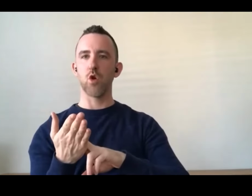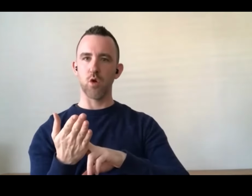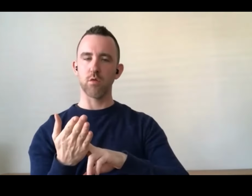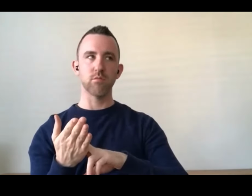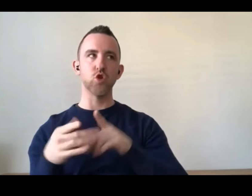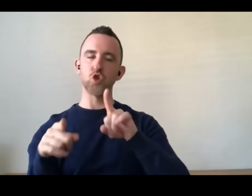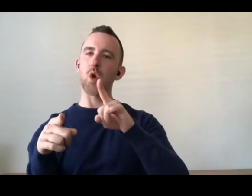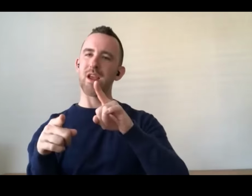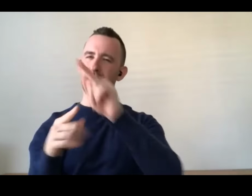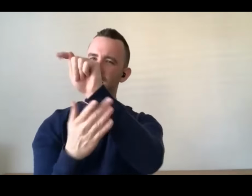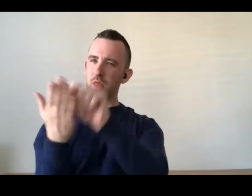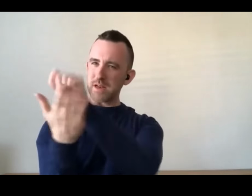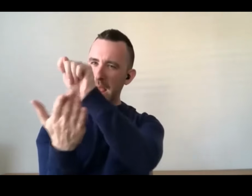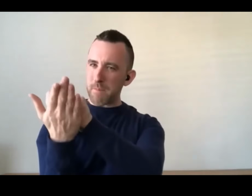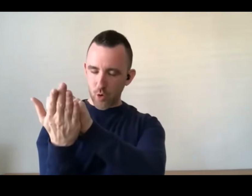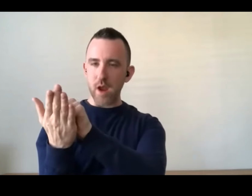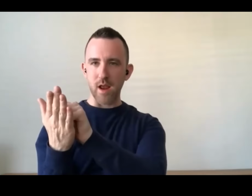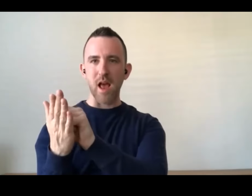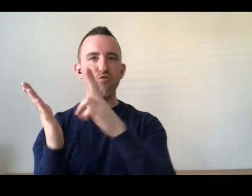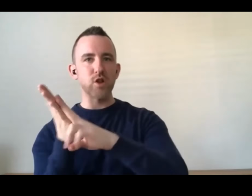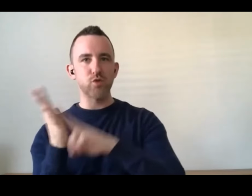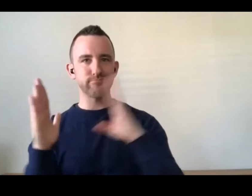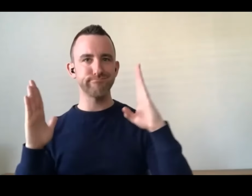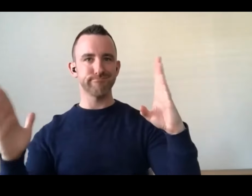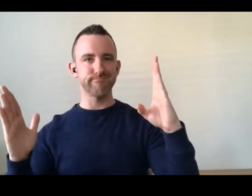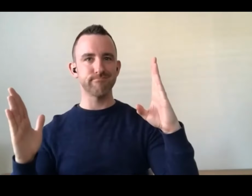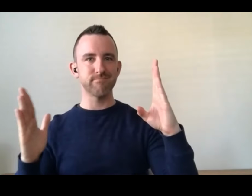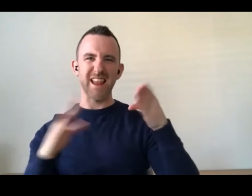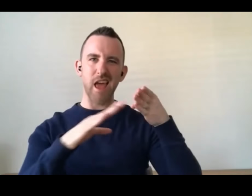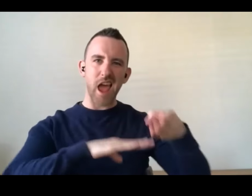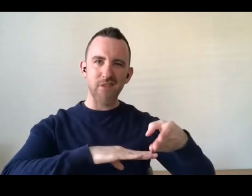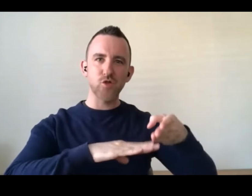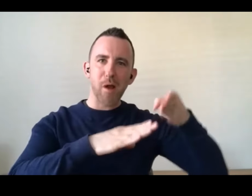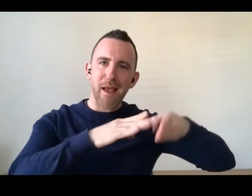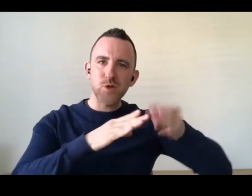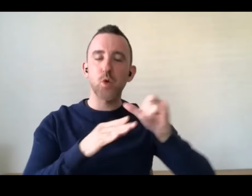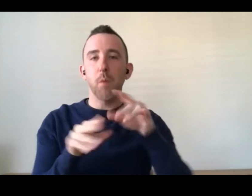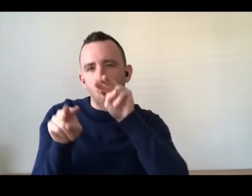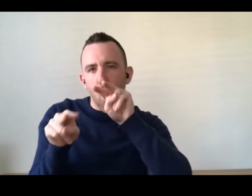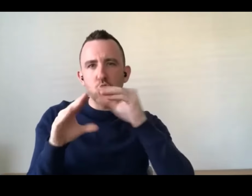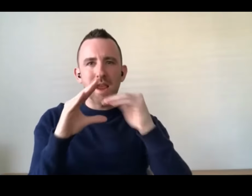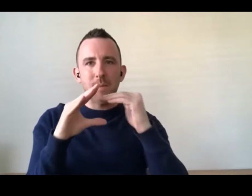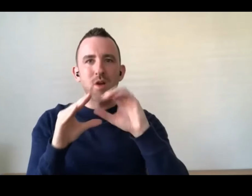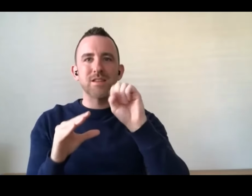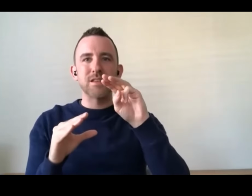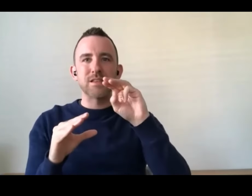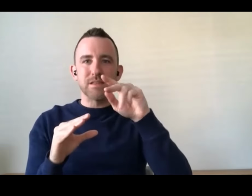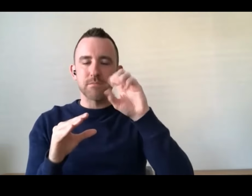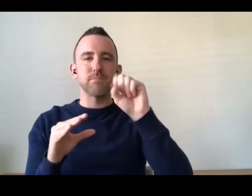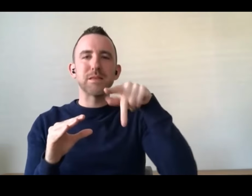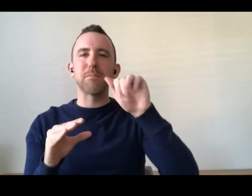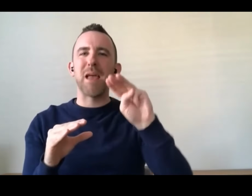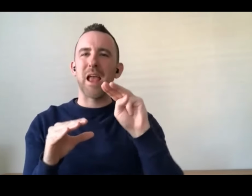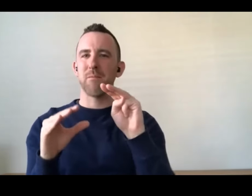registration period and even just after registration ends. But watch your email and your spam folders, obviously.